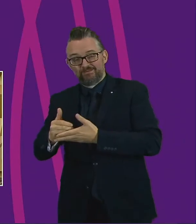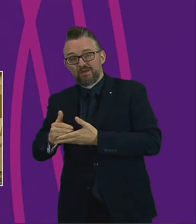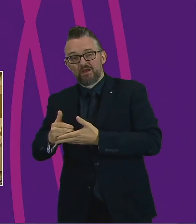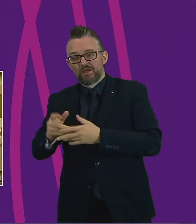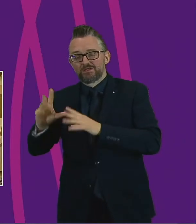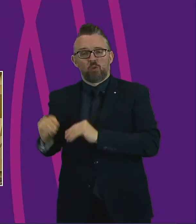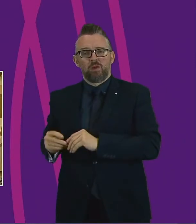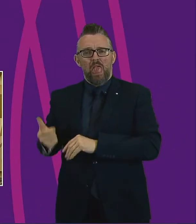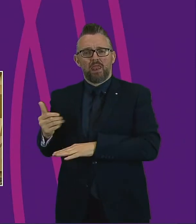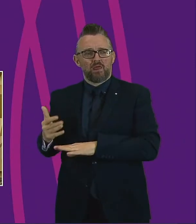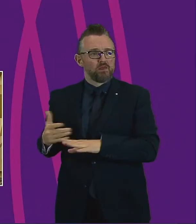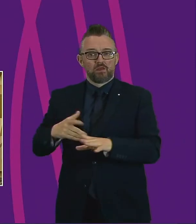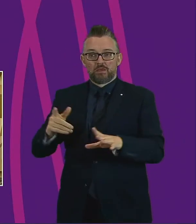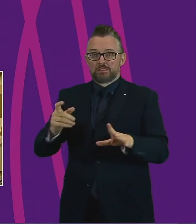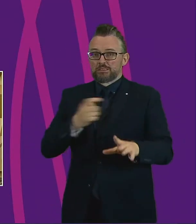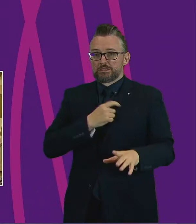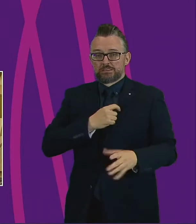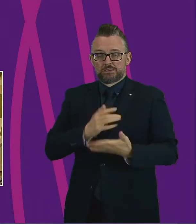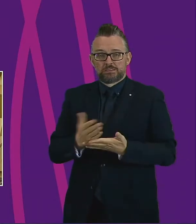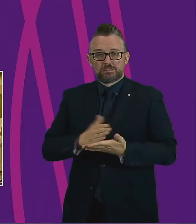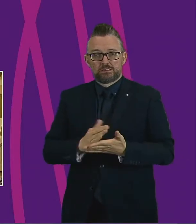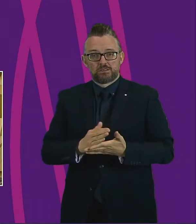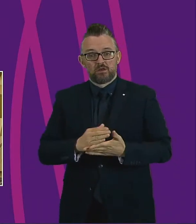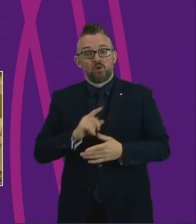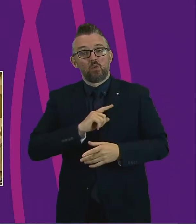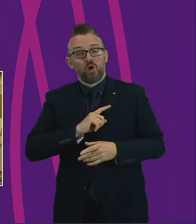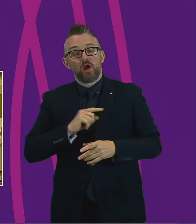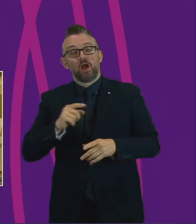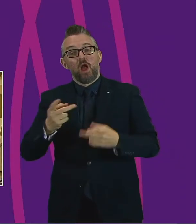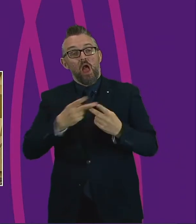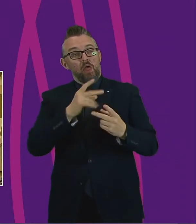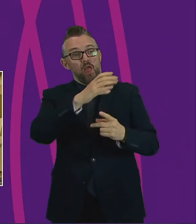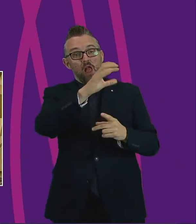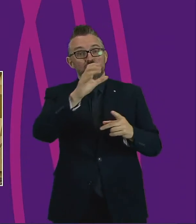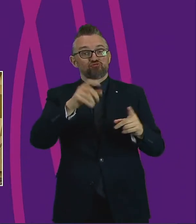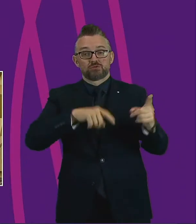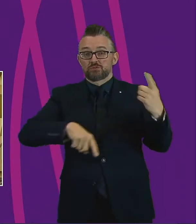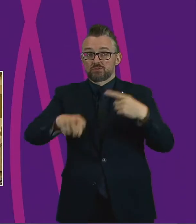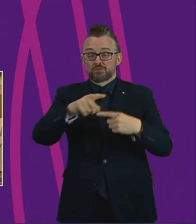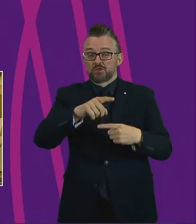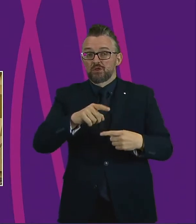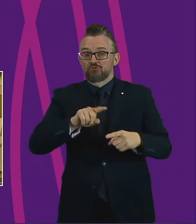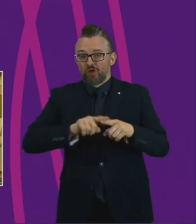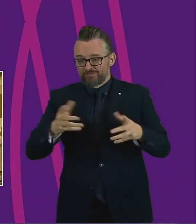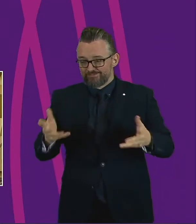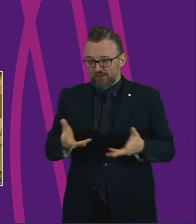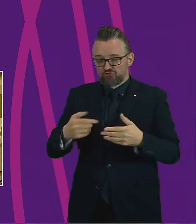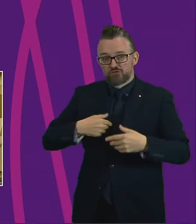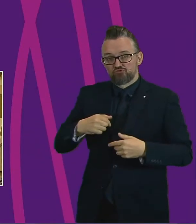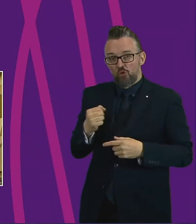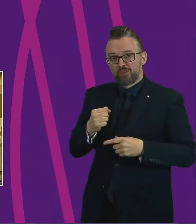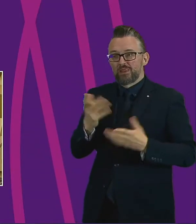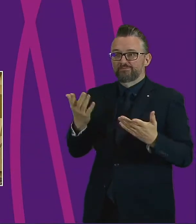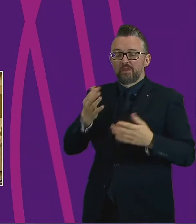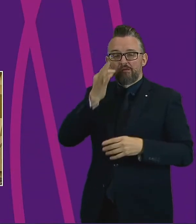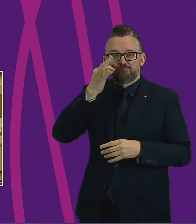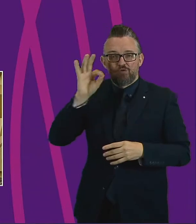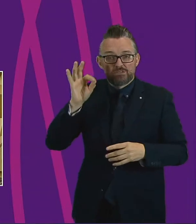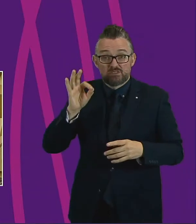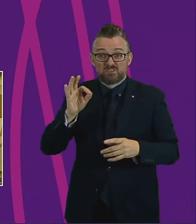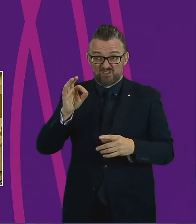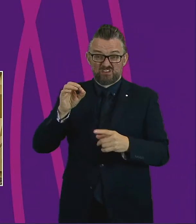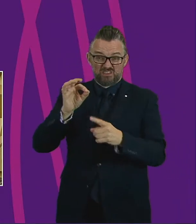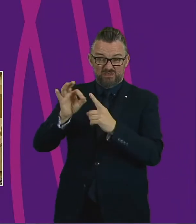other countries rightly, their example is used to encourage the Scottish Government to do more, which I think is right and proper, but other countries, France in